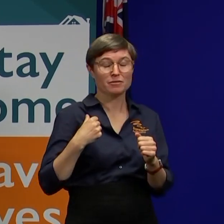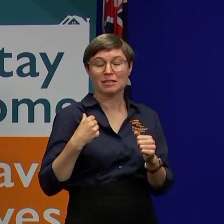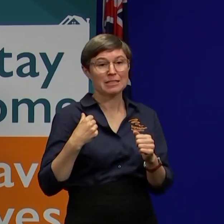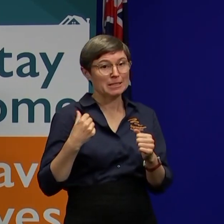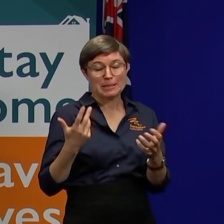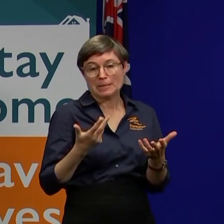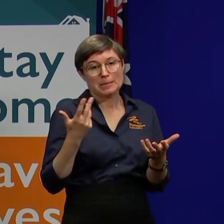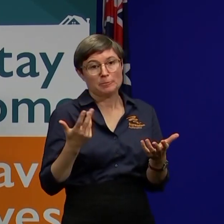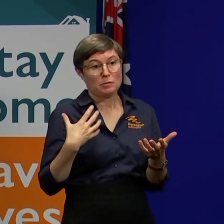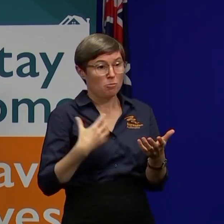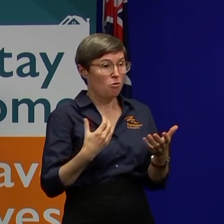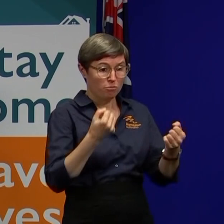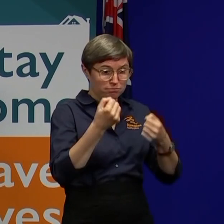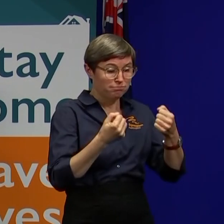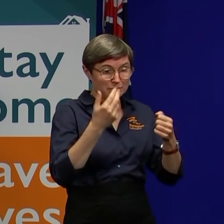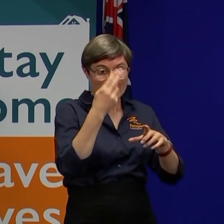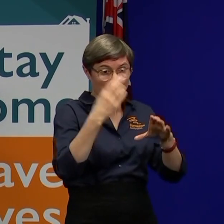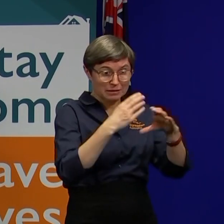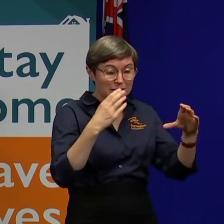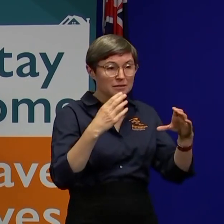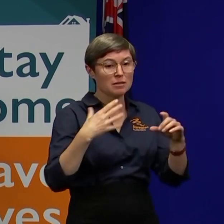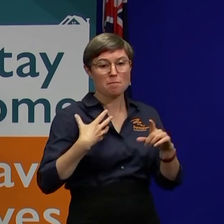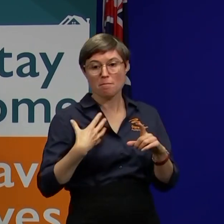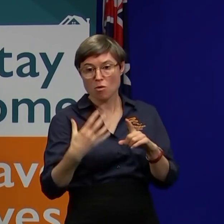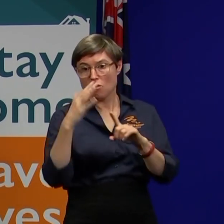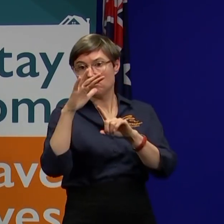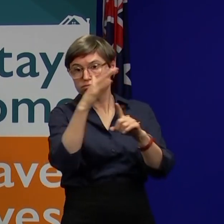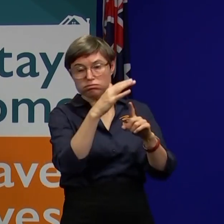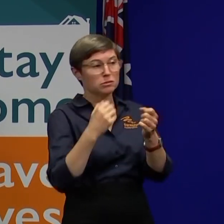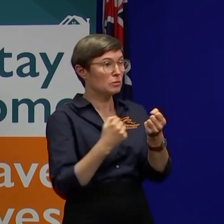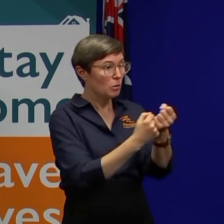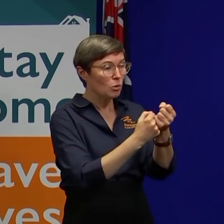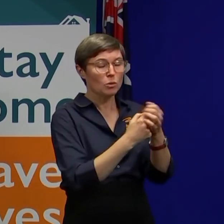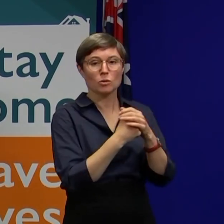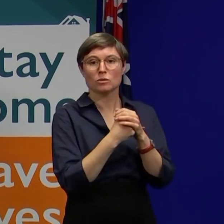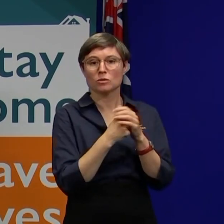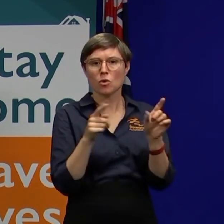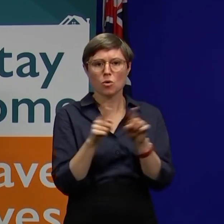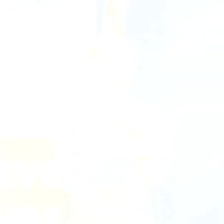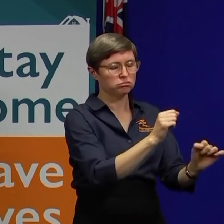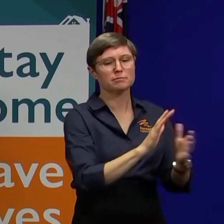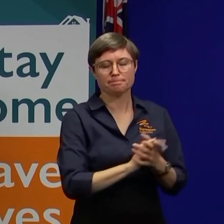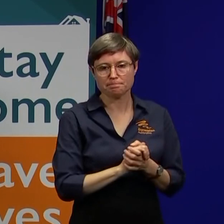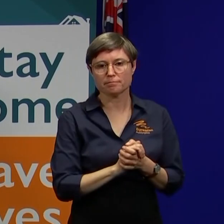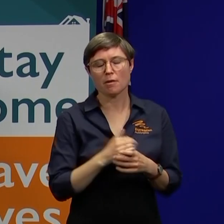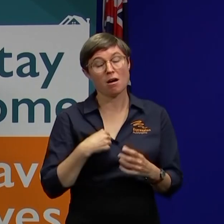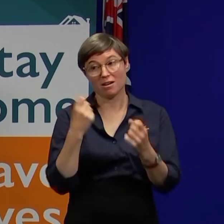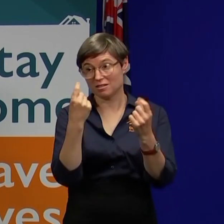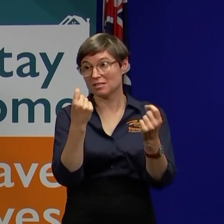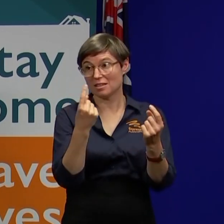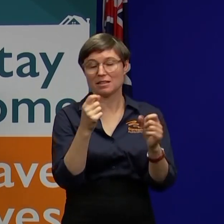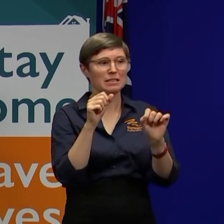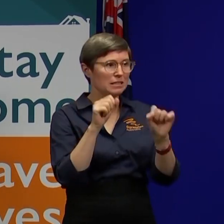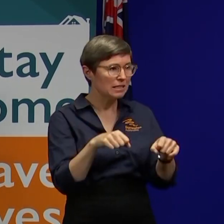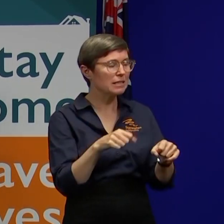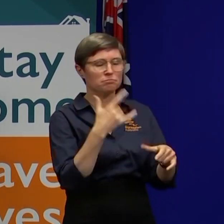more vehicles, we're providing more aeromedical support. We also provide cleaning services. But I do understand that there is